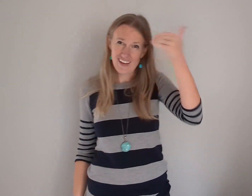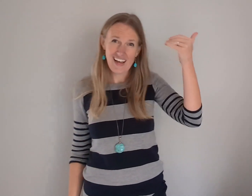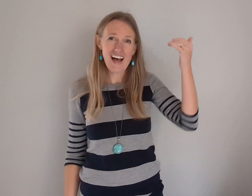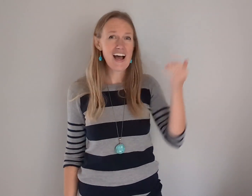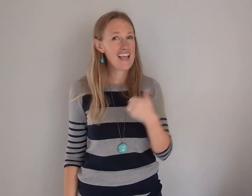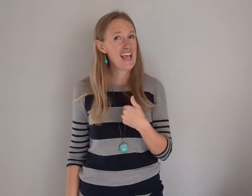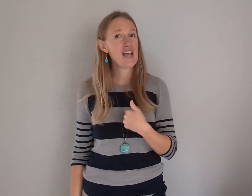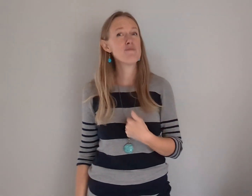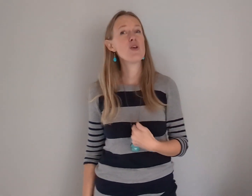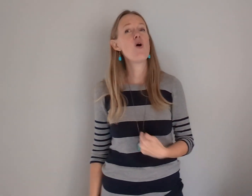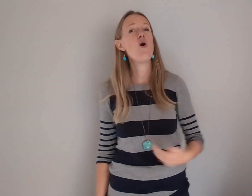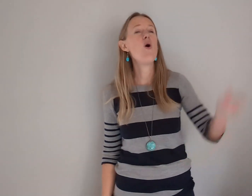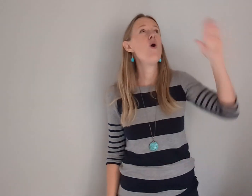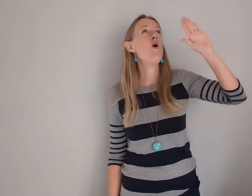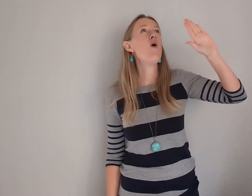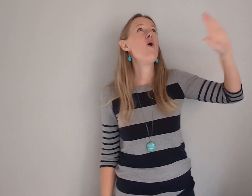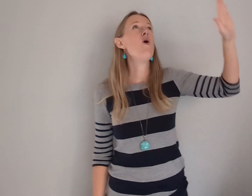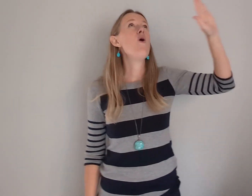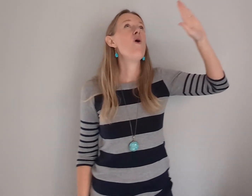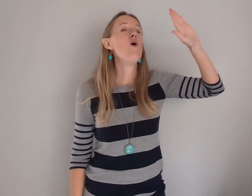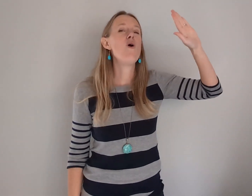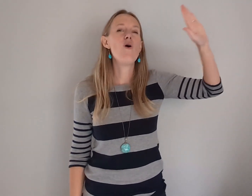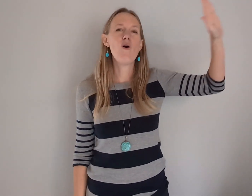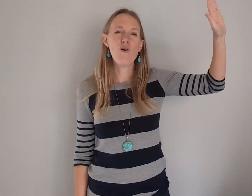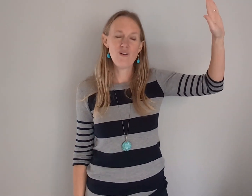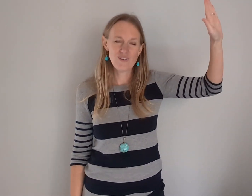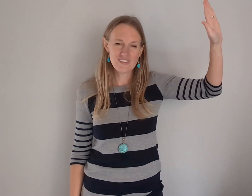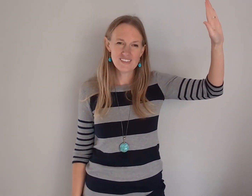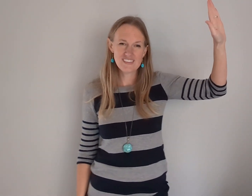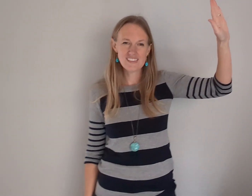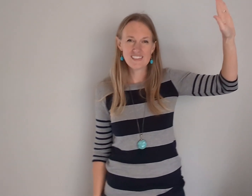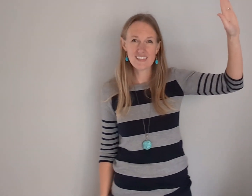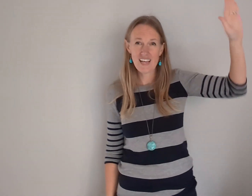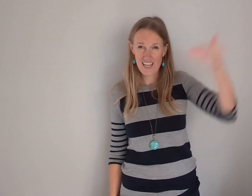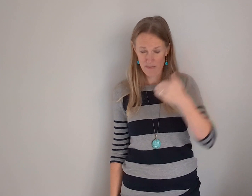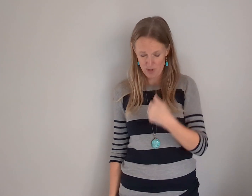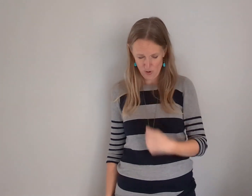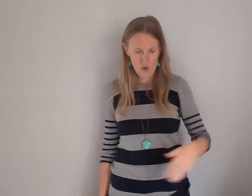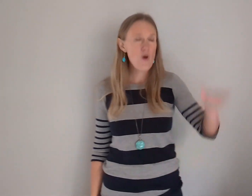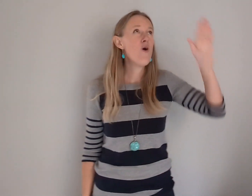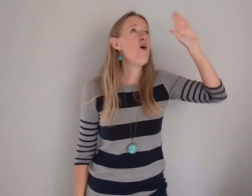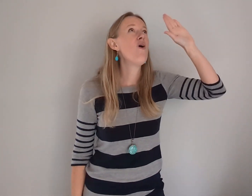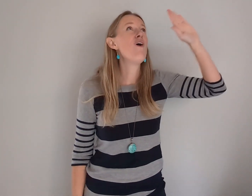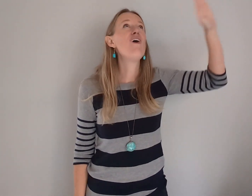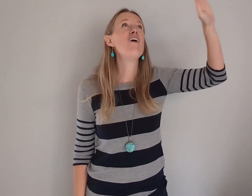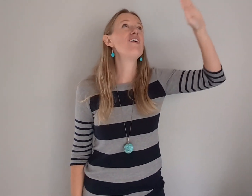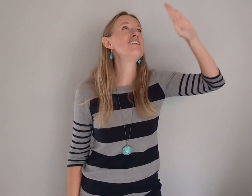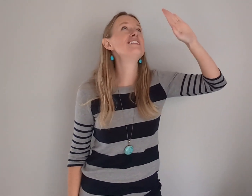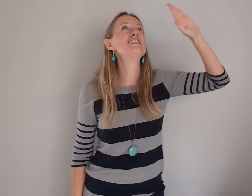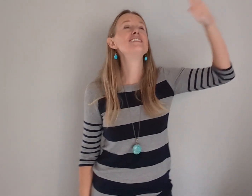'Cause I am yours. I am yours.